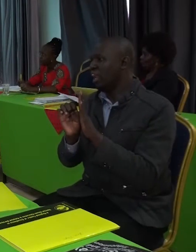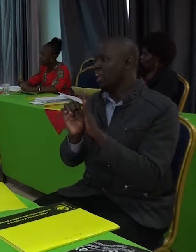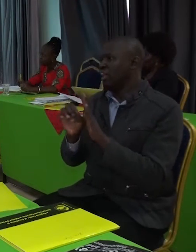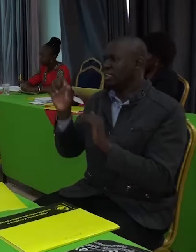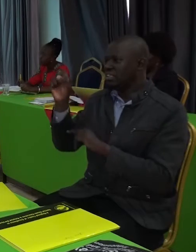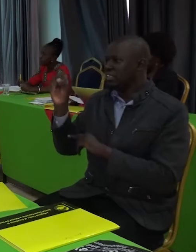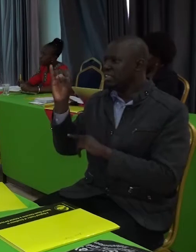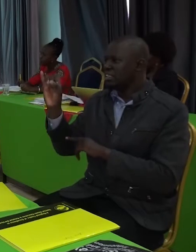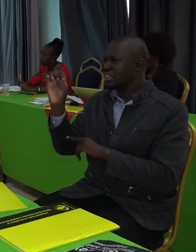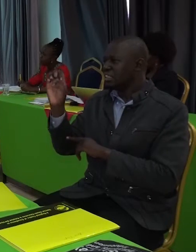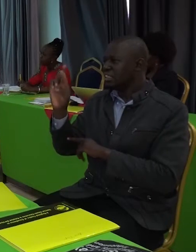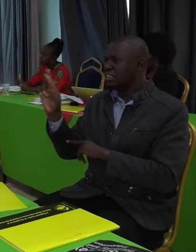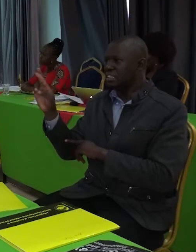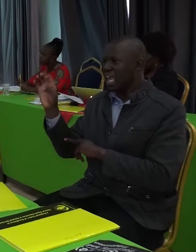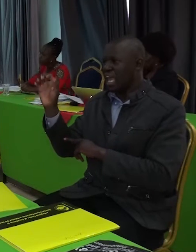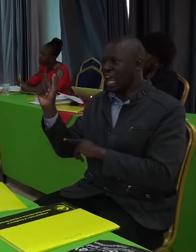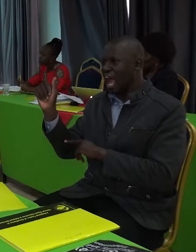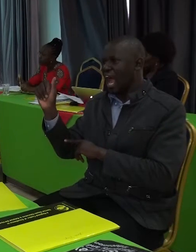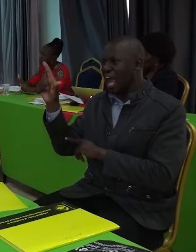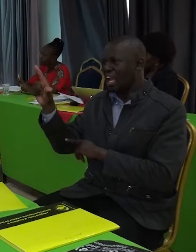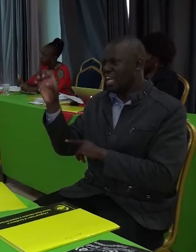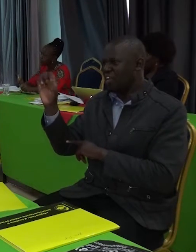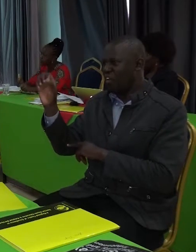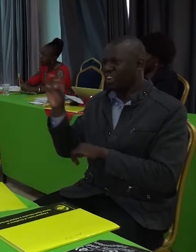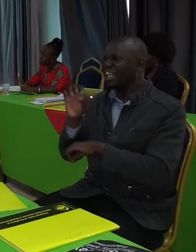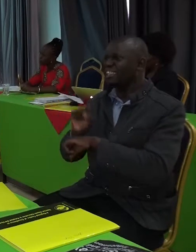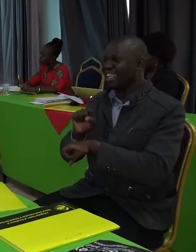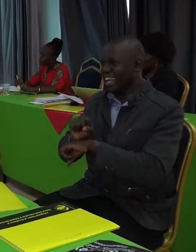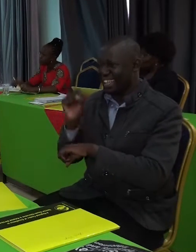Sierra Leone, what will be their perspective of inclusion?